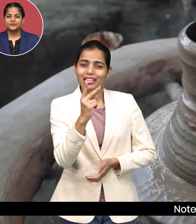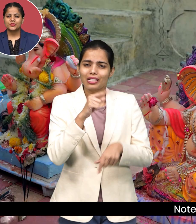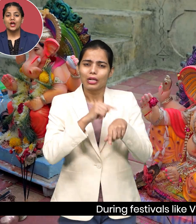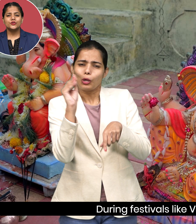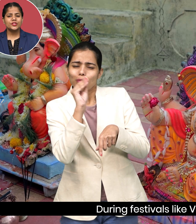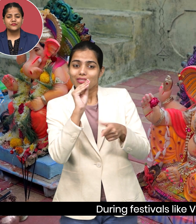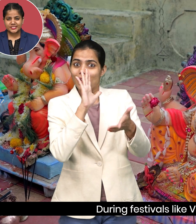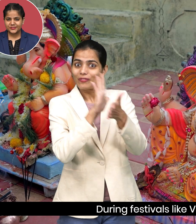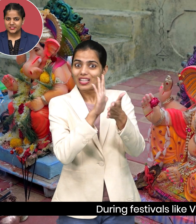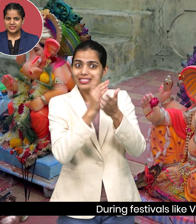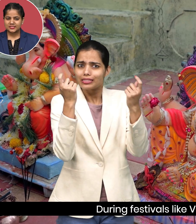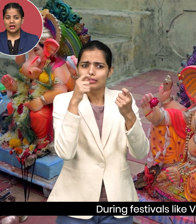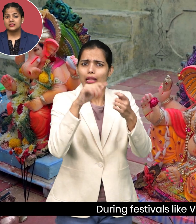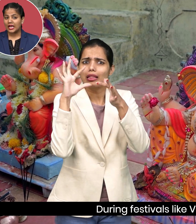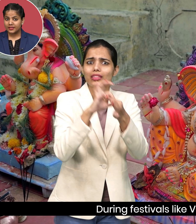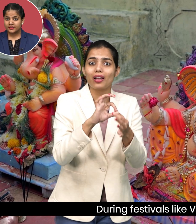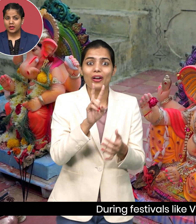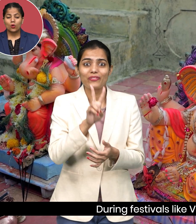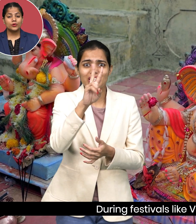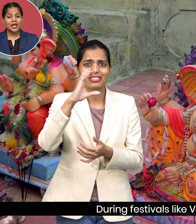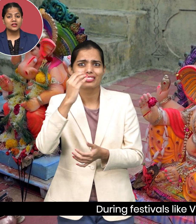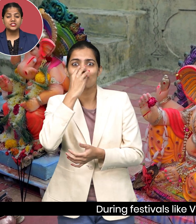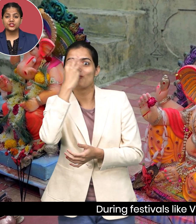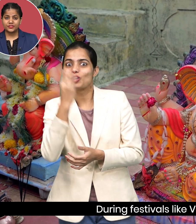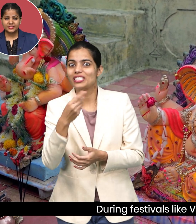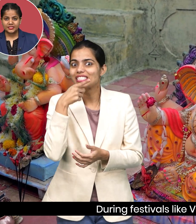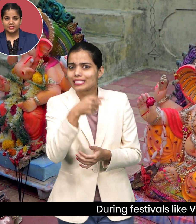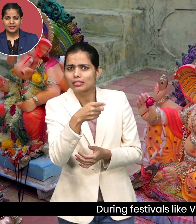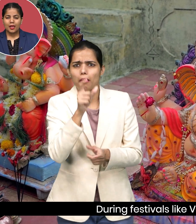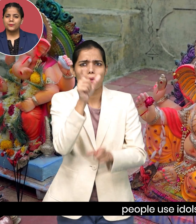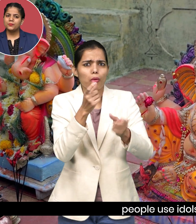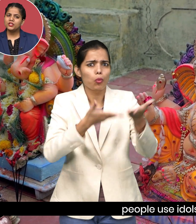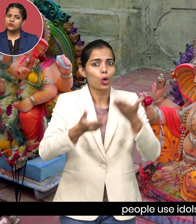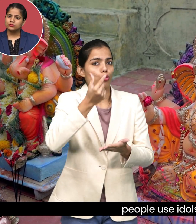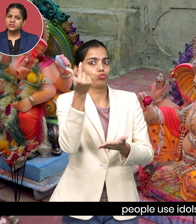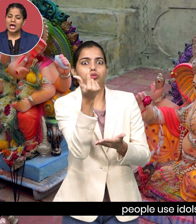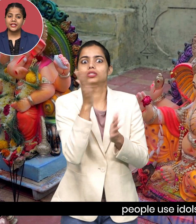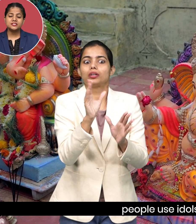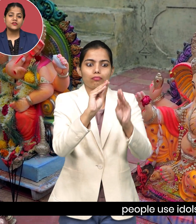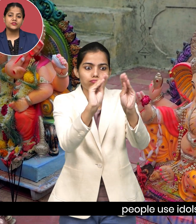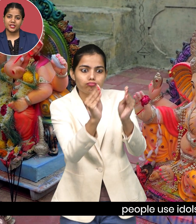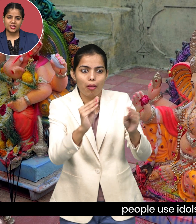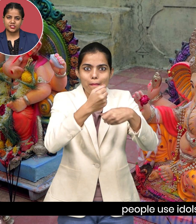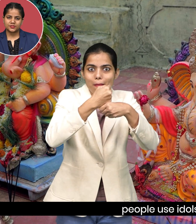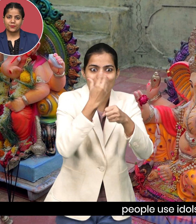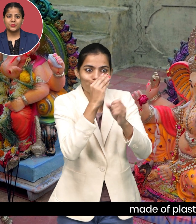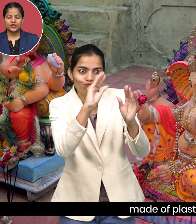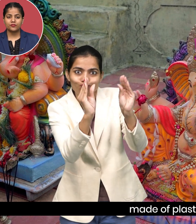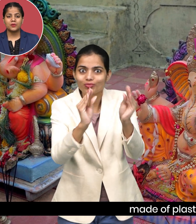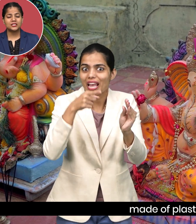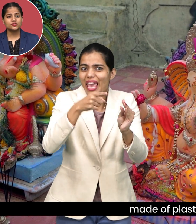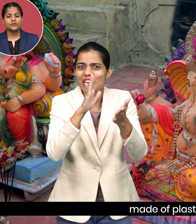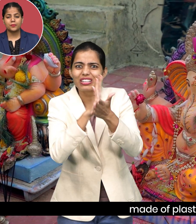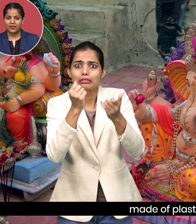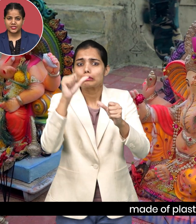Note: during festivals like Vinayaka Chaviti, people use idols of Ganesh made